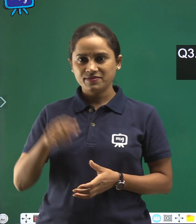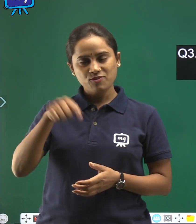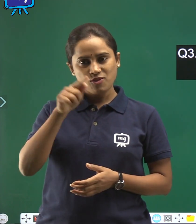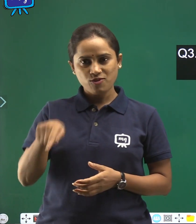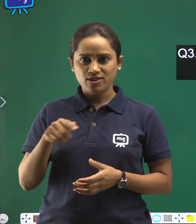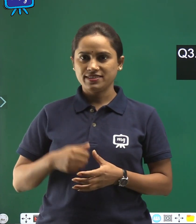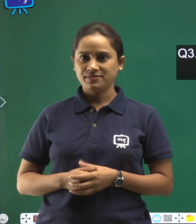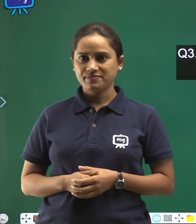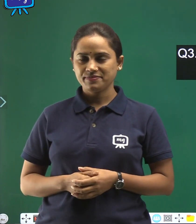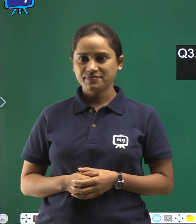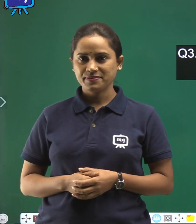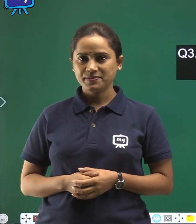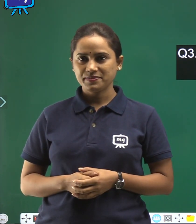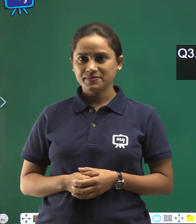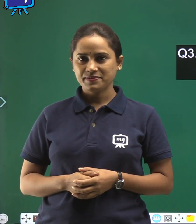for false.